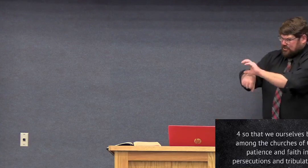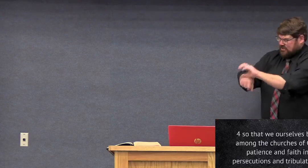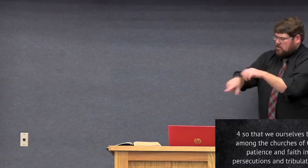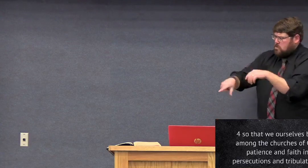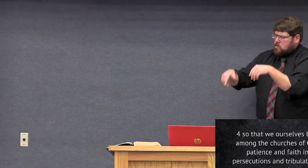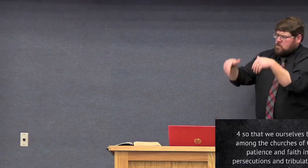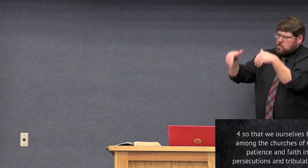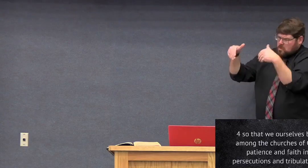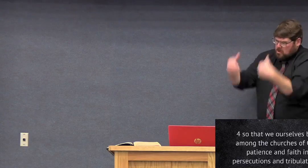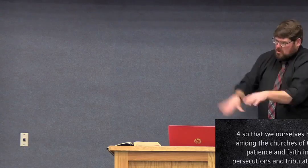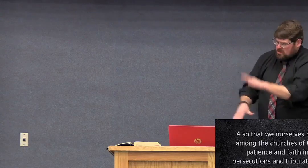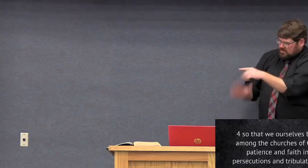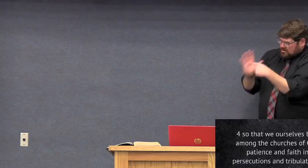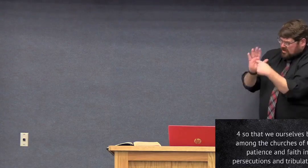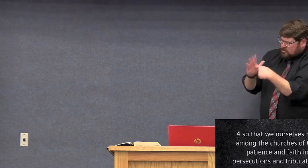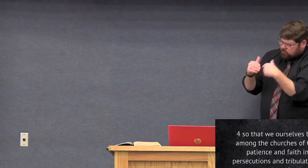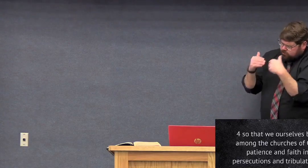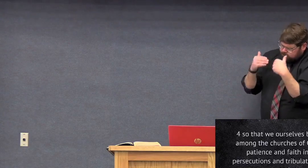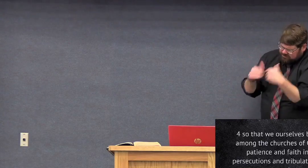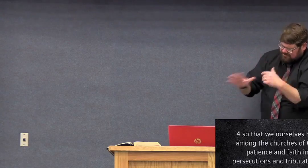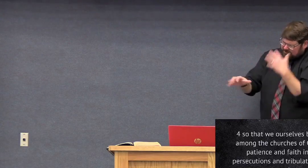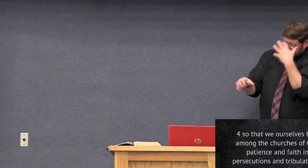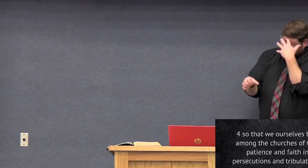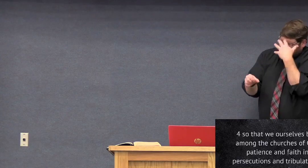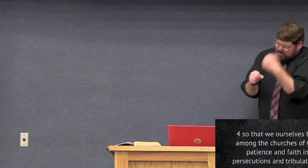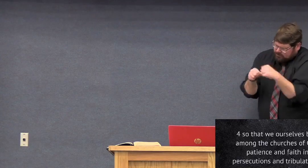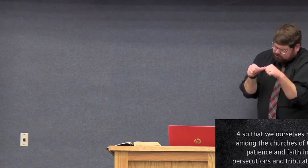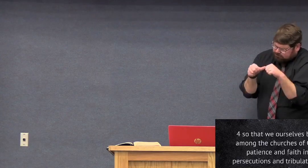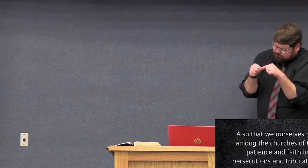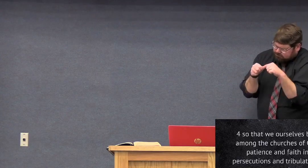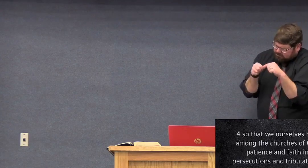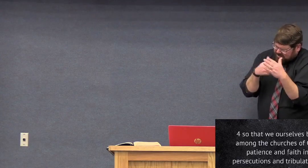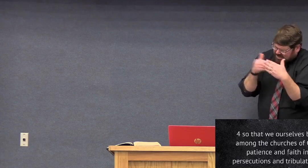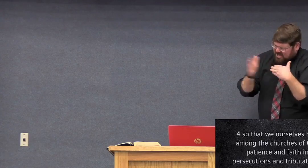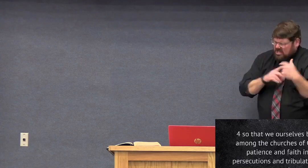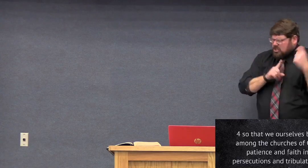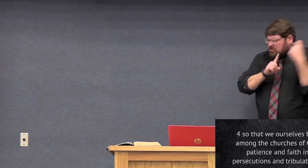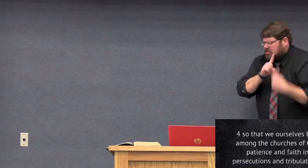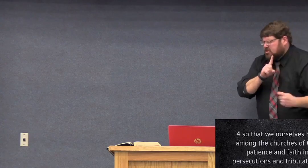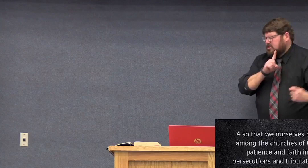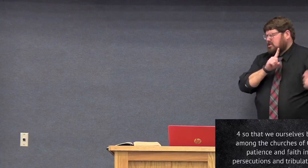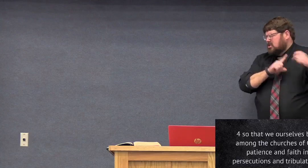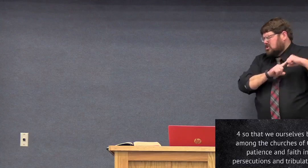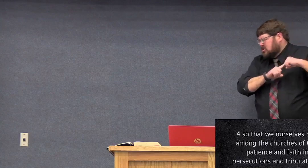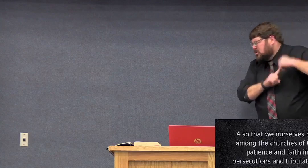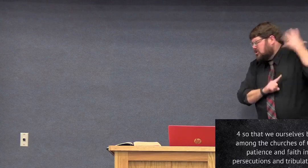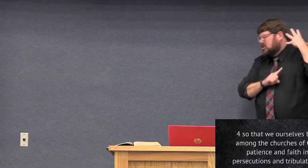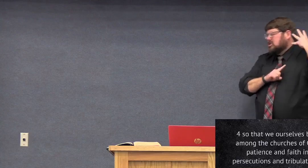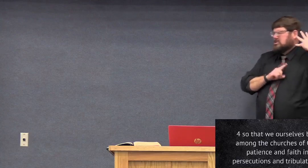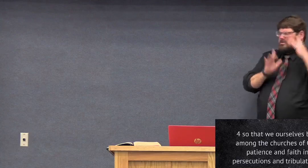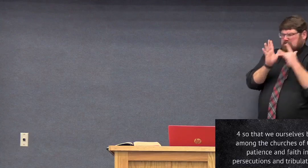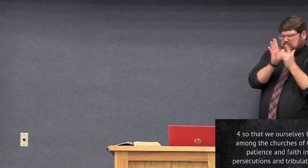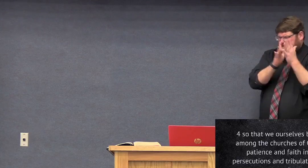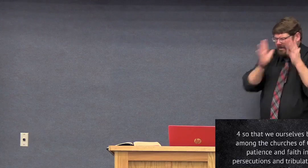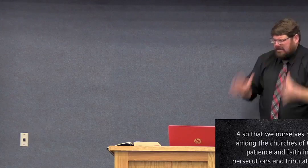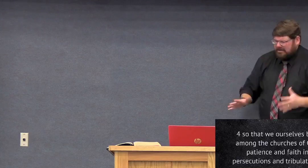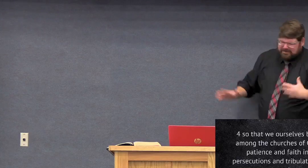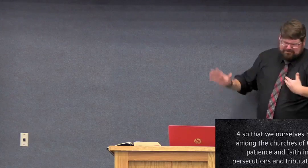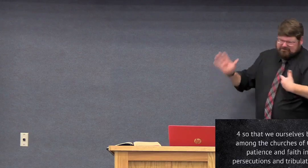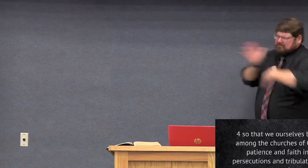Paul saw that church and what they were going through, and he said, wow, they are a great example of faith and endurance. Even